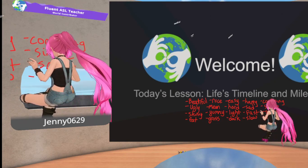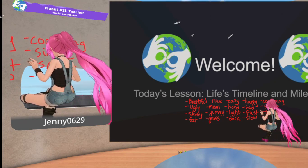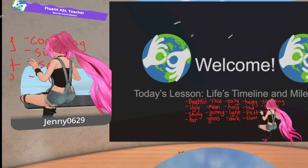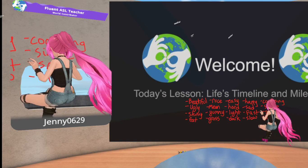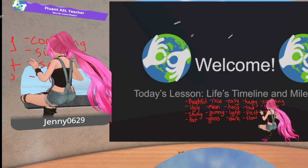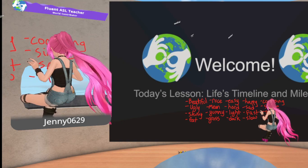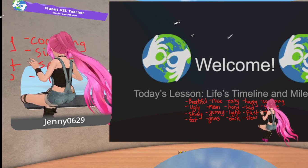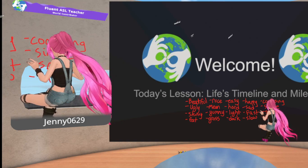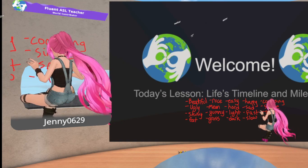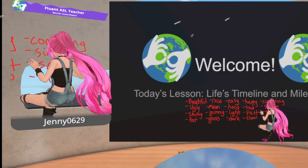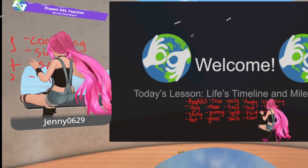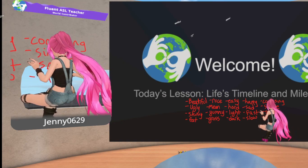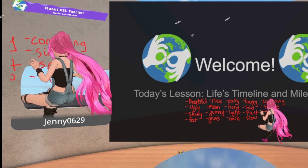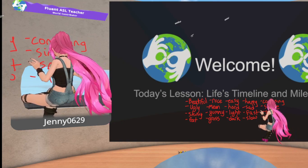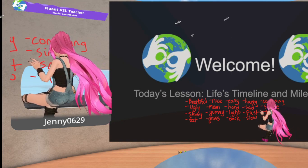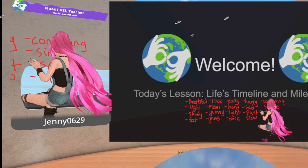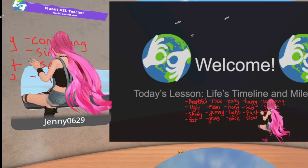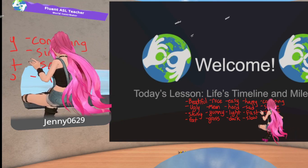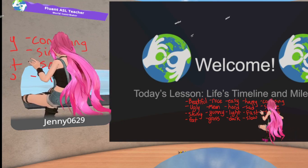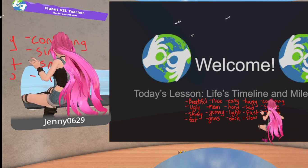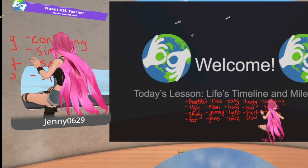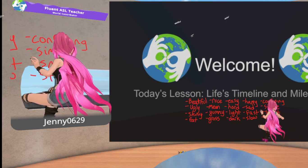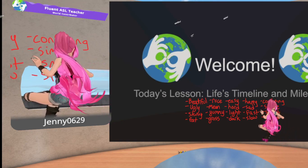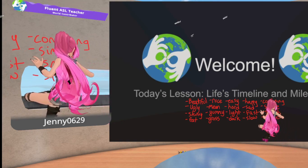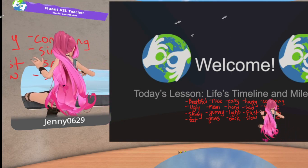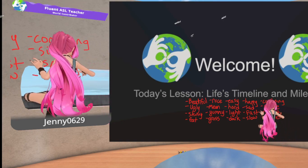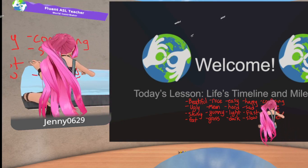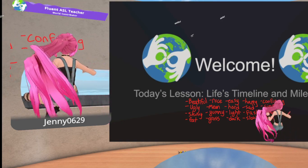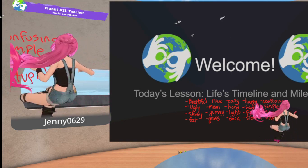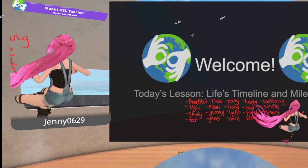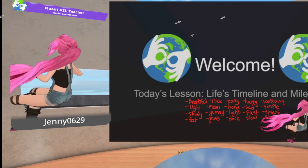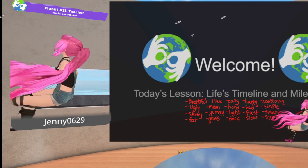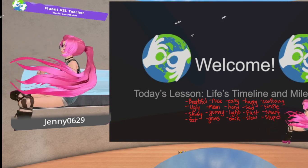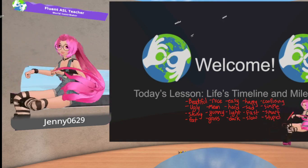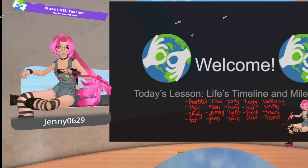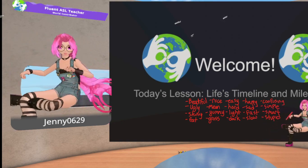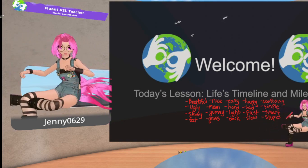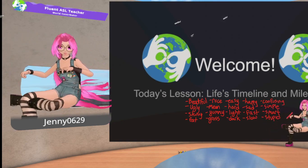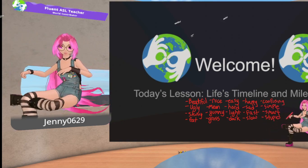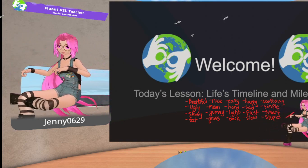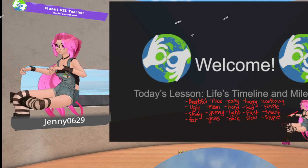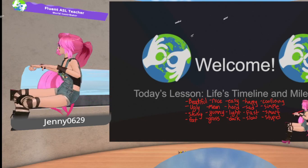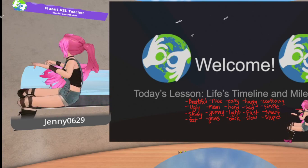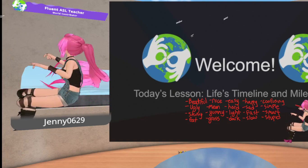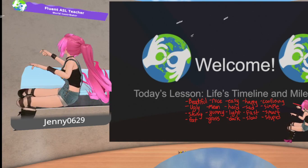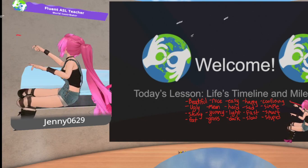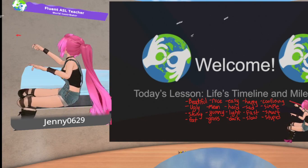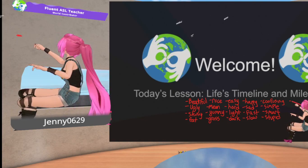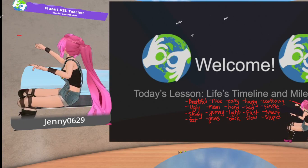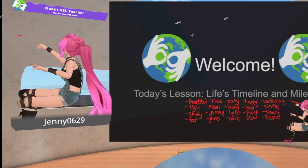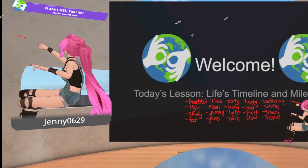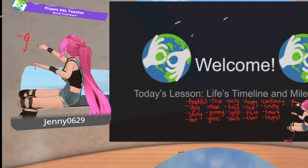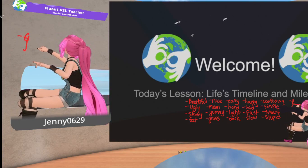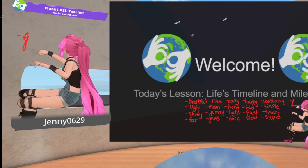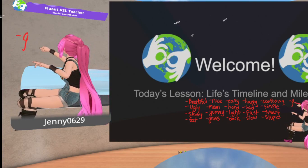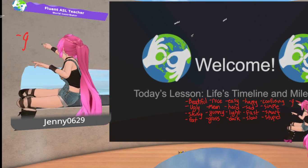Although I don't want you to use the word stupid against each other. At the end of class, everyone's going to be calling each other